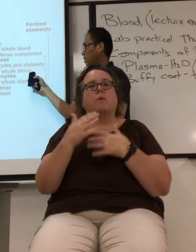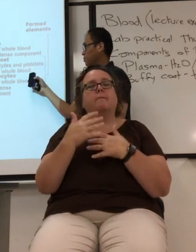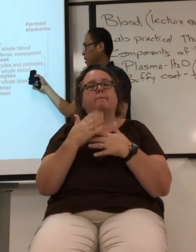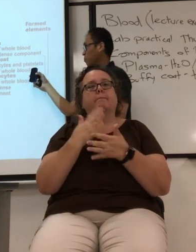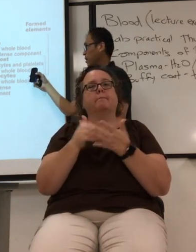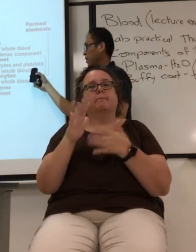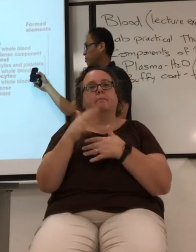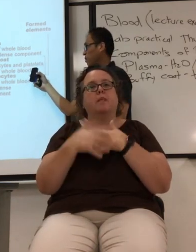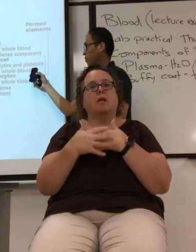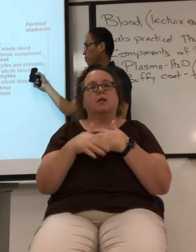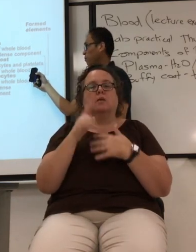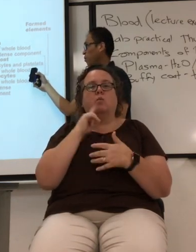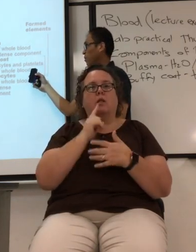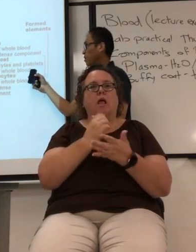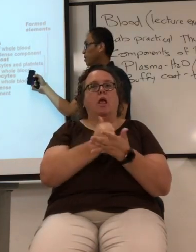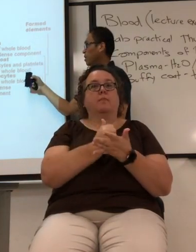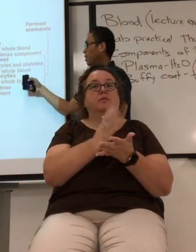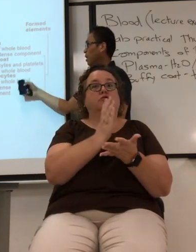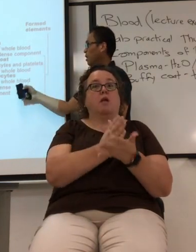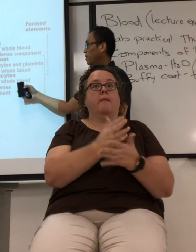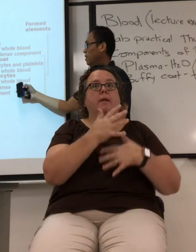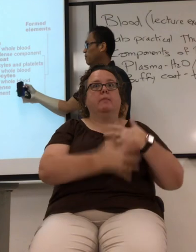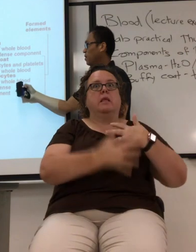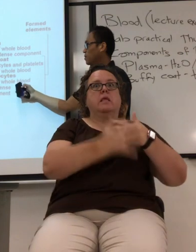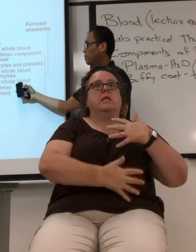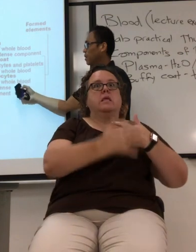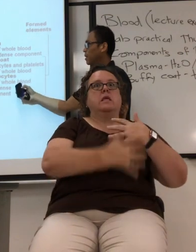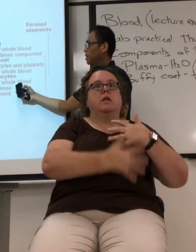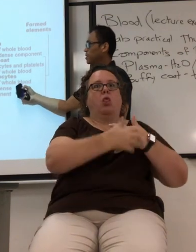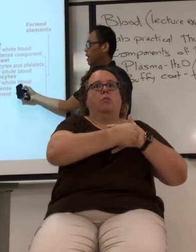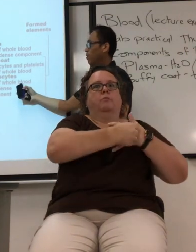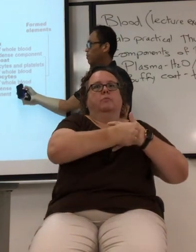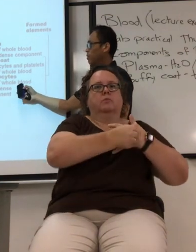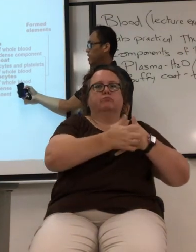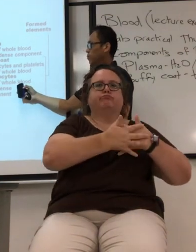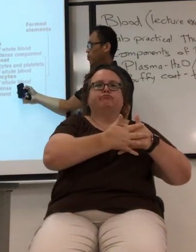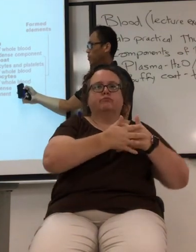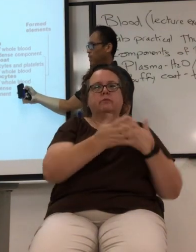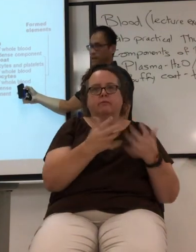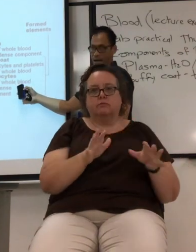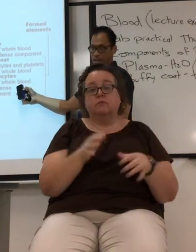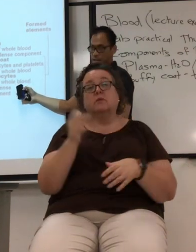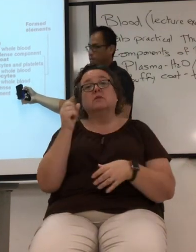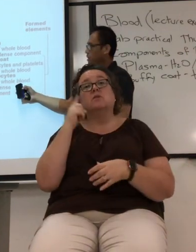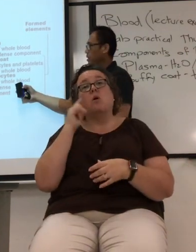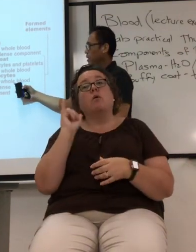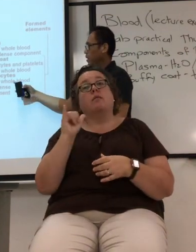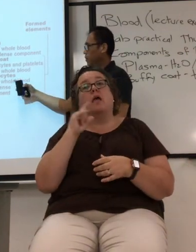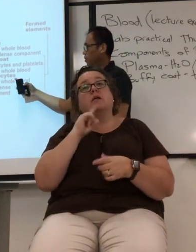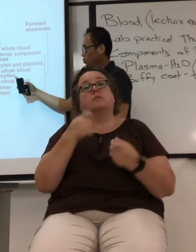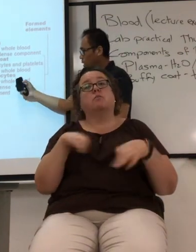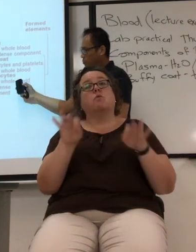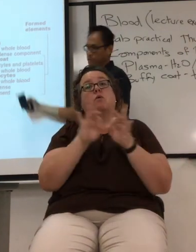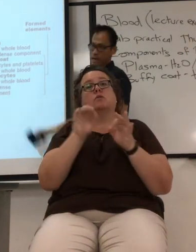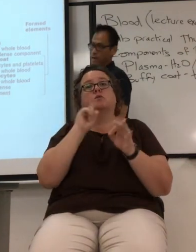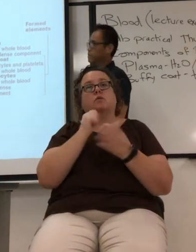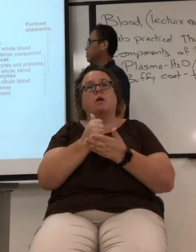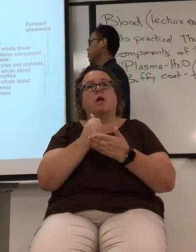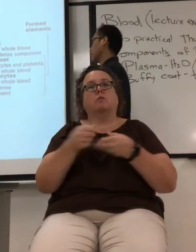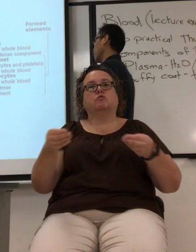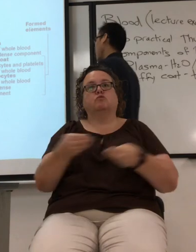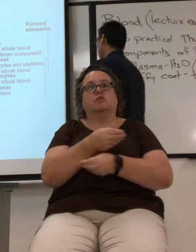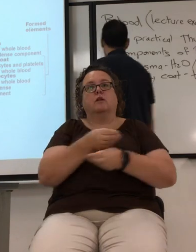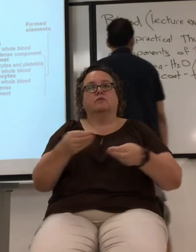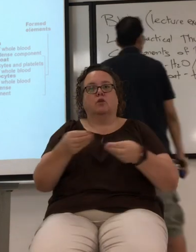the platelets help stop bleeding, so they're very important. The key function of blood is to help transport the blood gases, and the